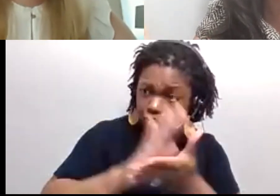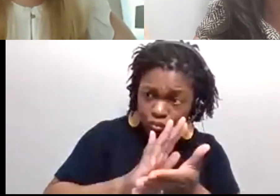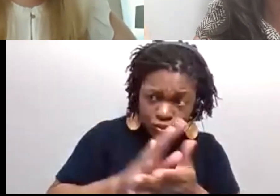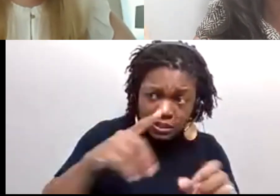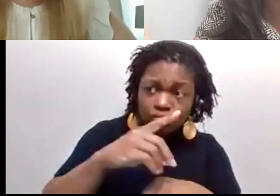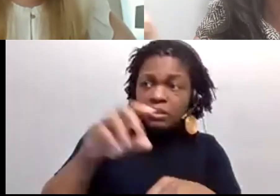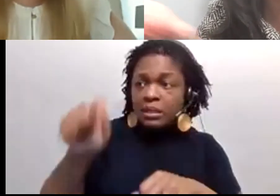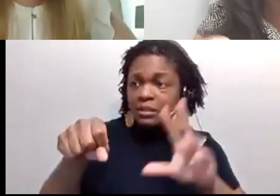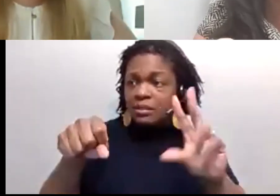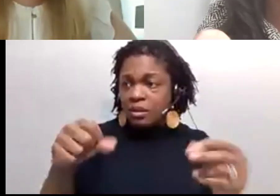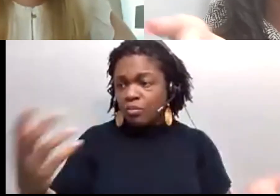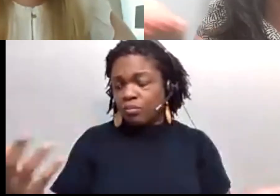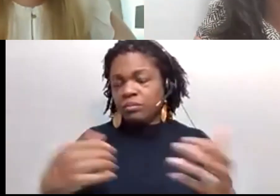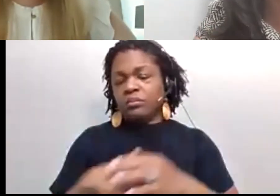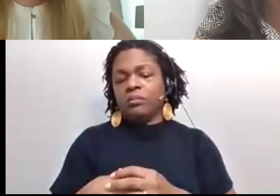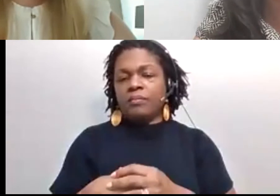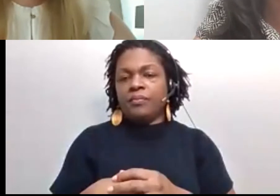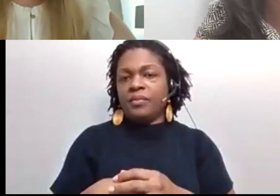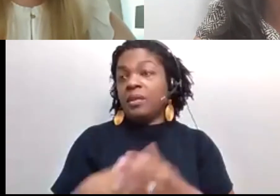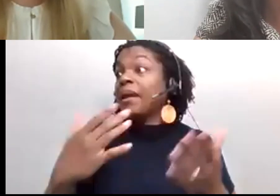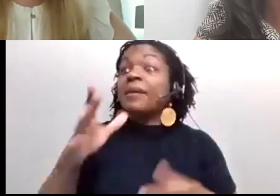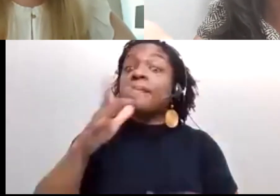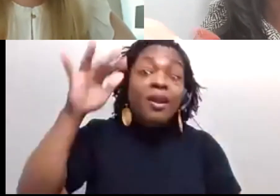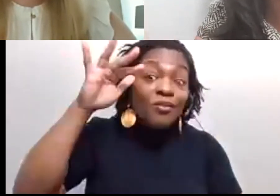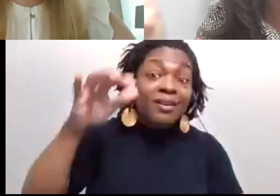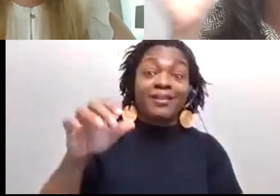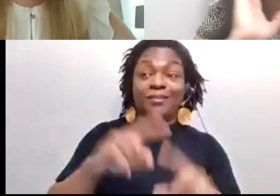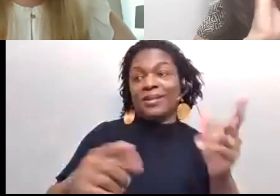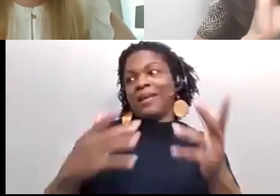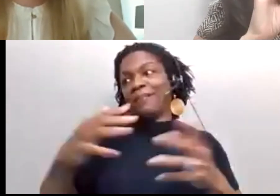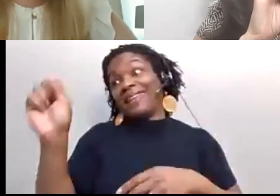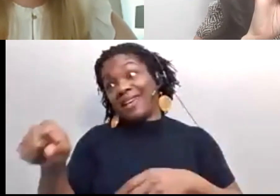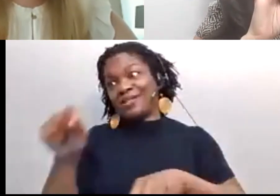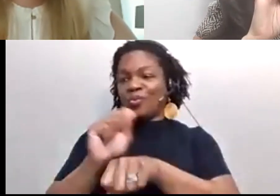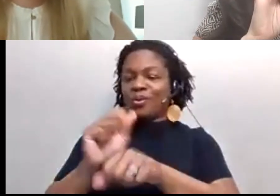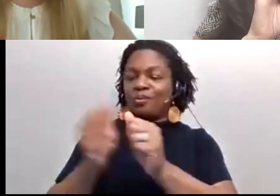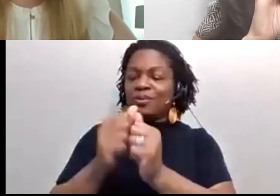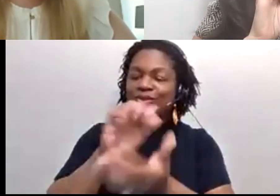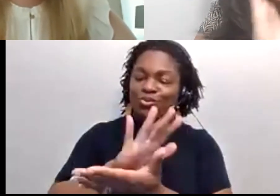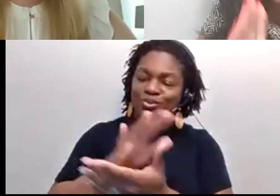has to be a yes or no. They might be a parent, but they could be a yes, so that would.